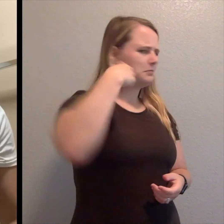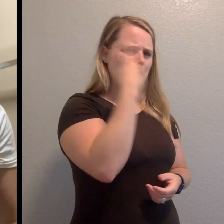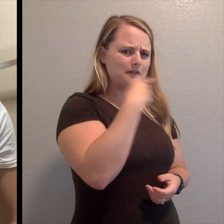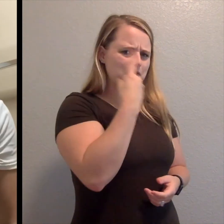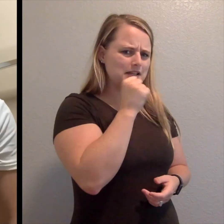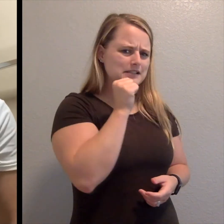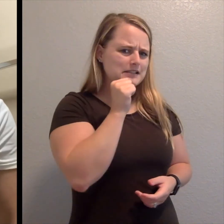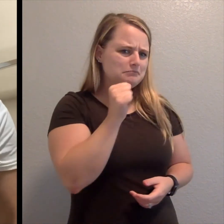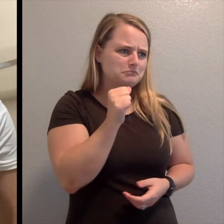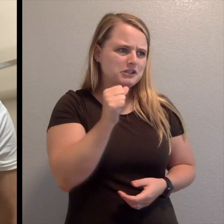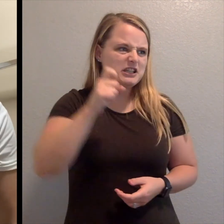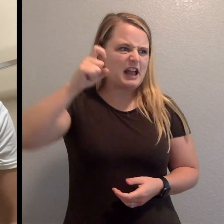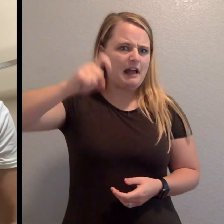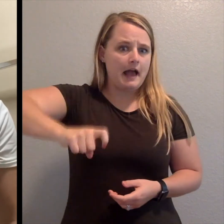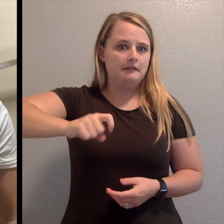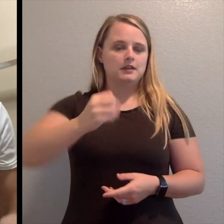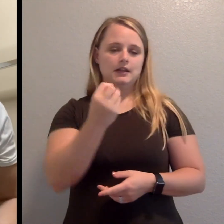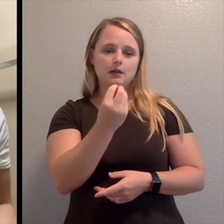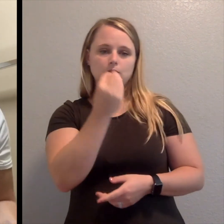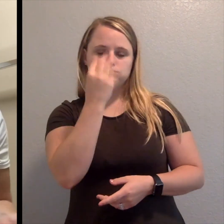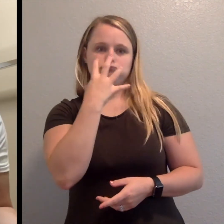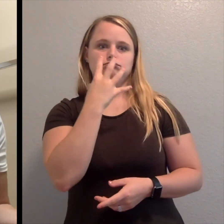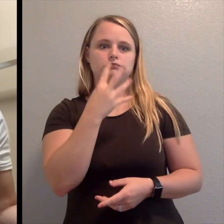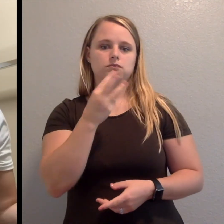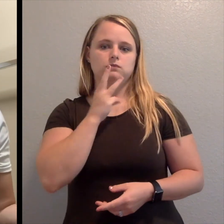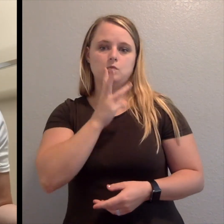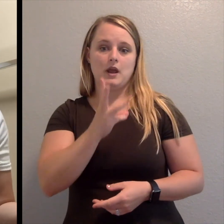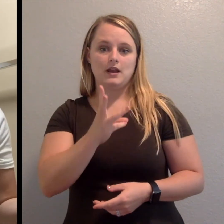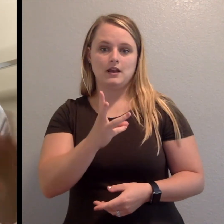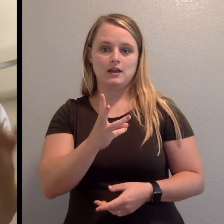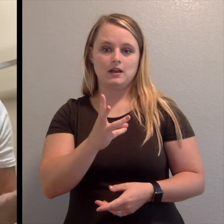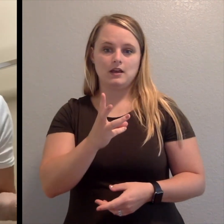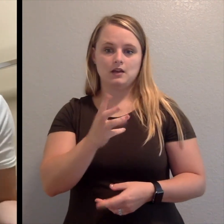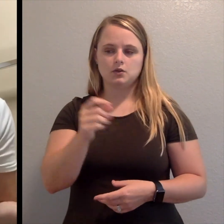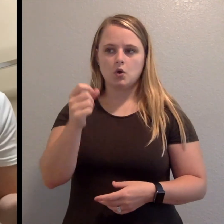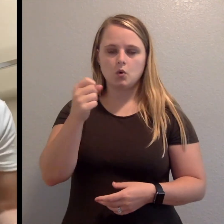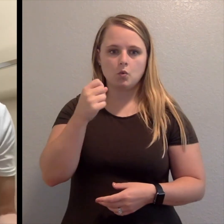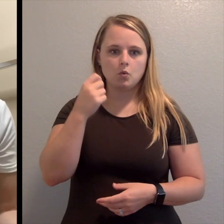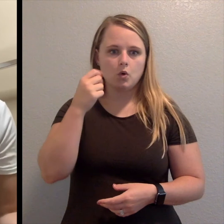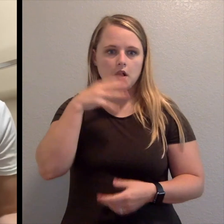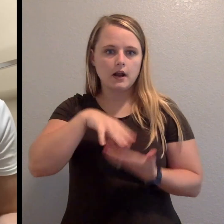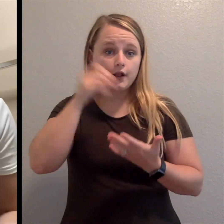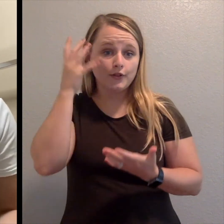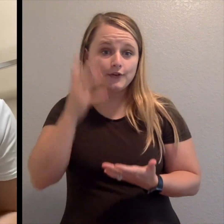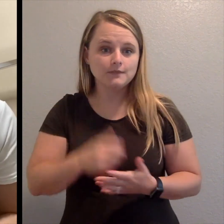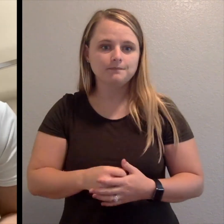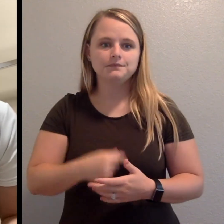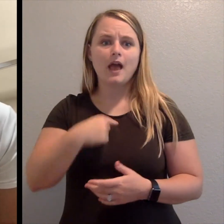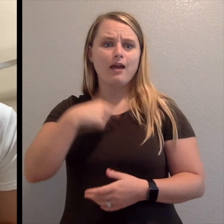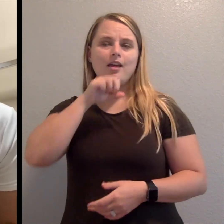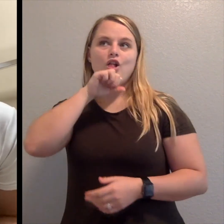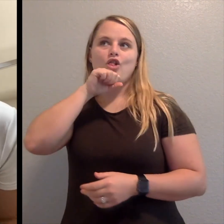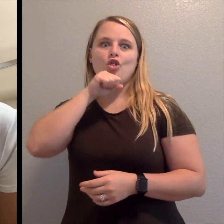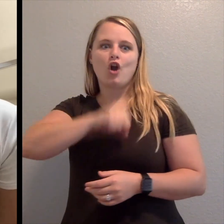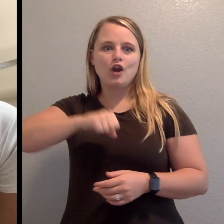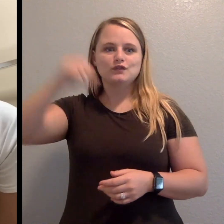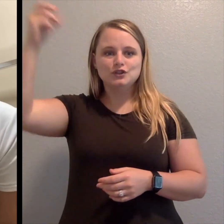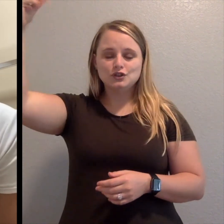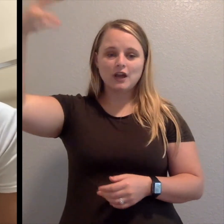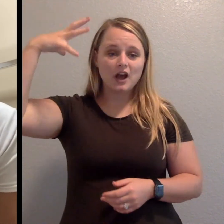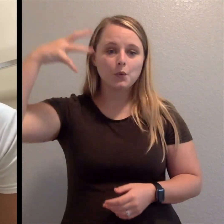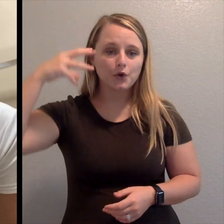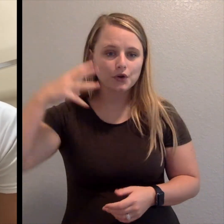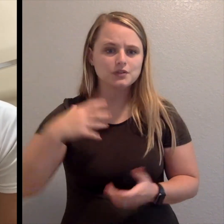in the water if I didn't want to. And you know what I found out? I loved showers. So sometimes there are going to be things